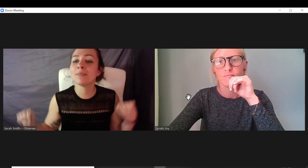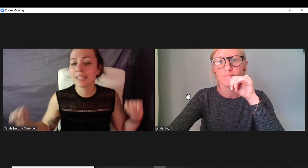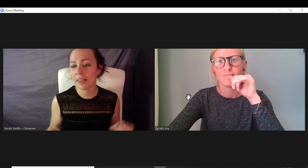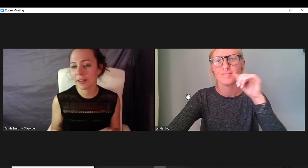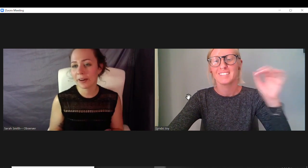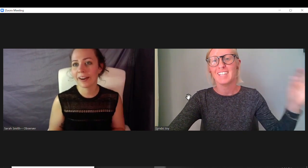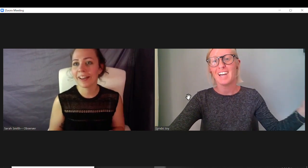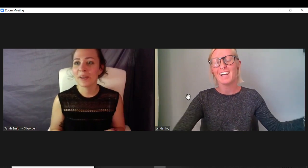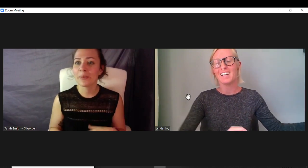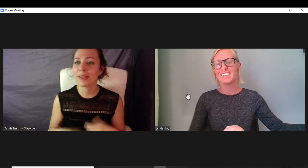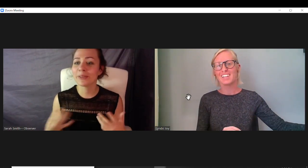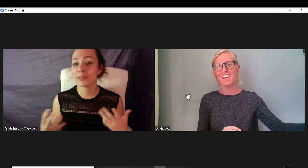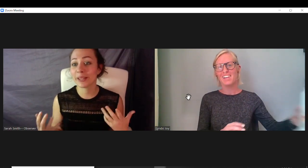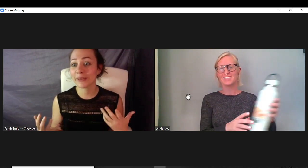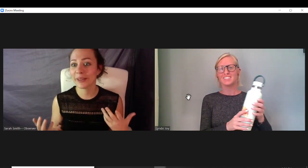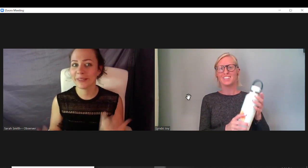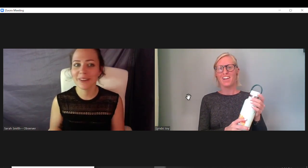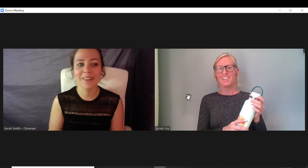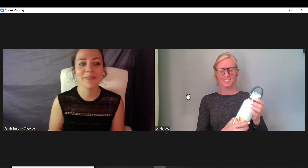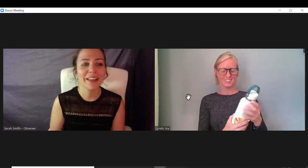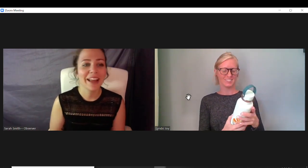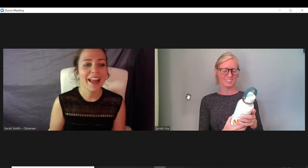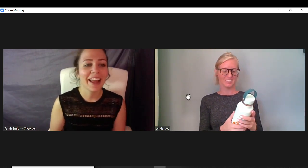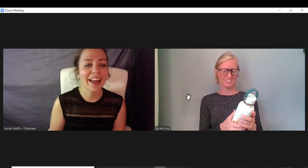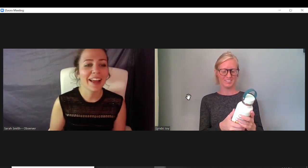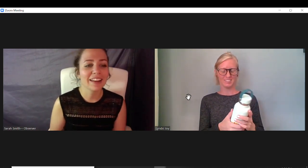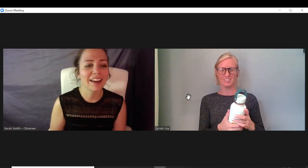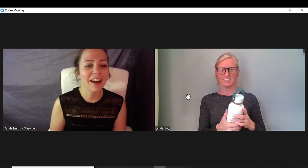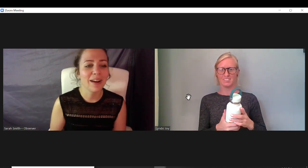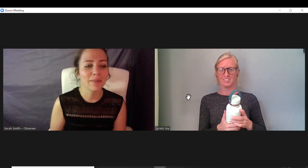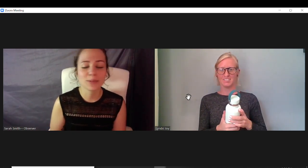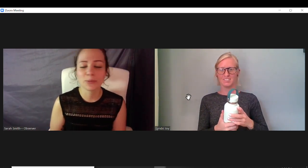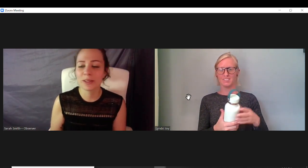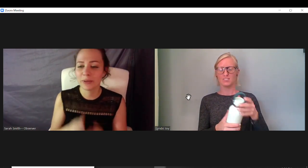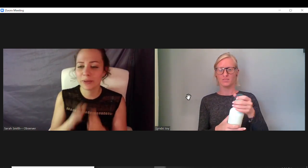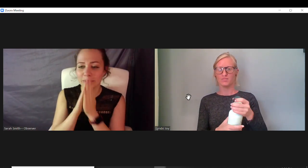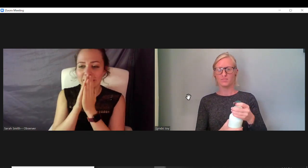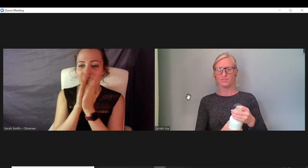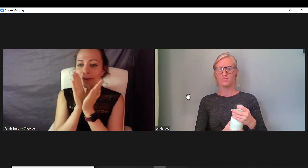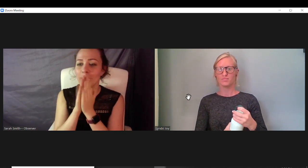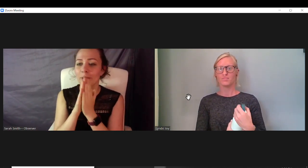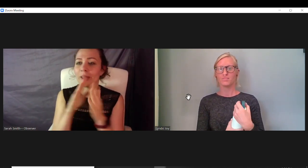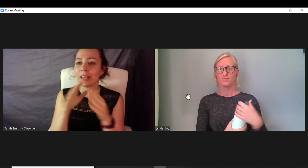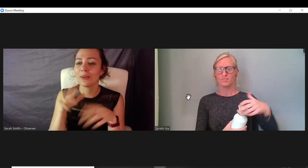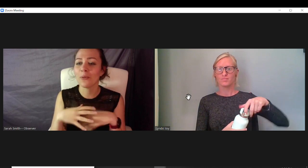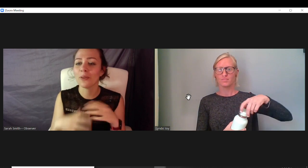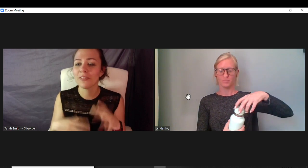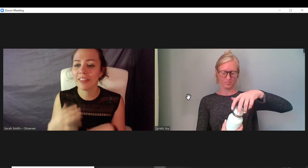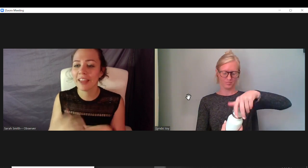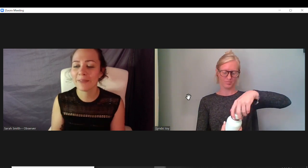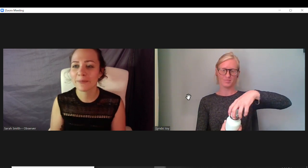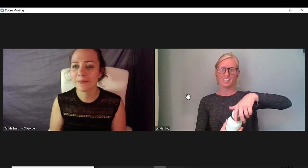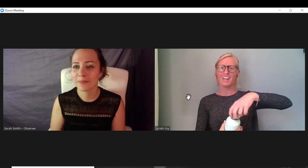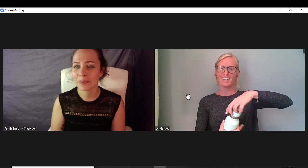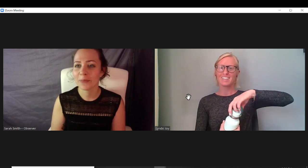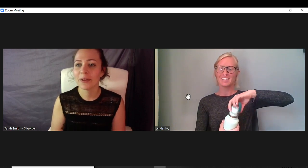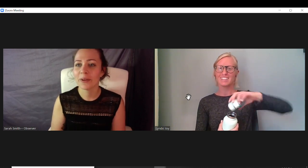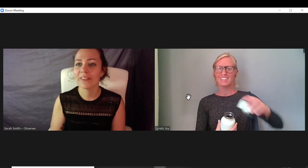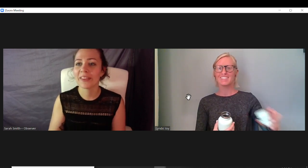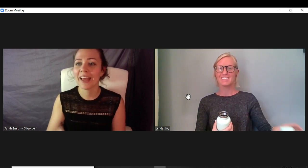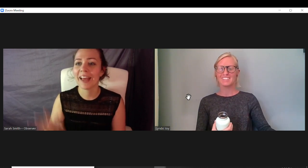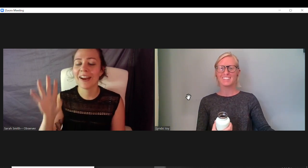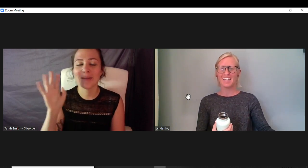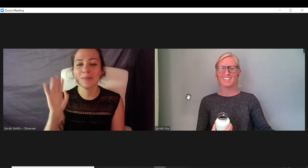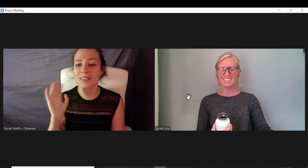team together. Yeah. Because it was like really fun. And because we were doing like the wolf thing,